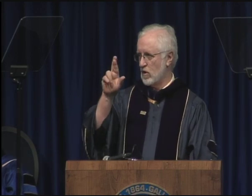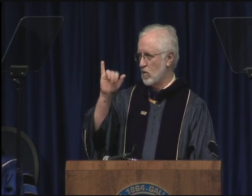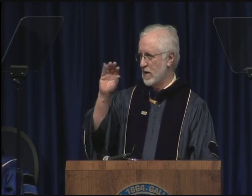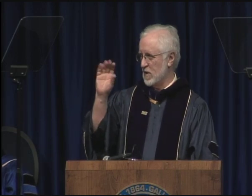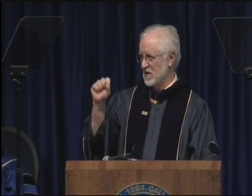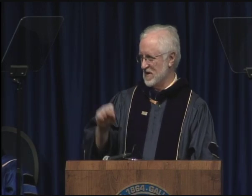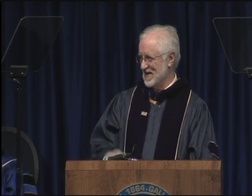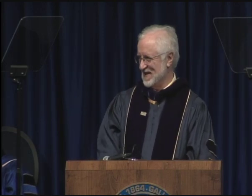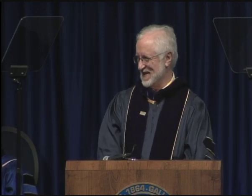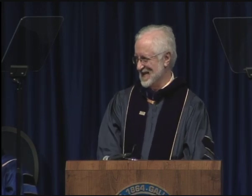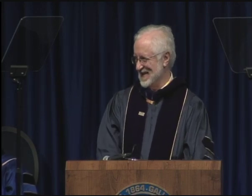Mary Rios.